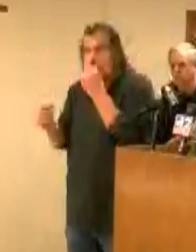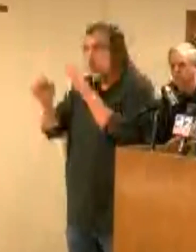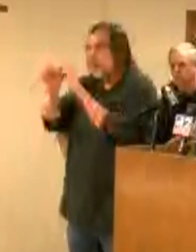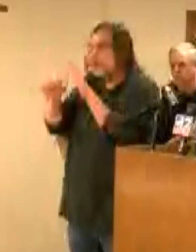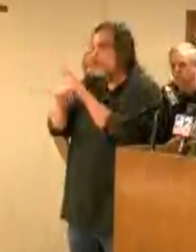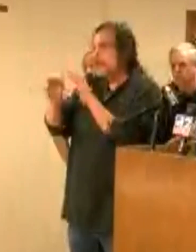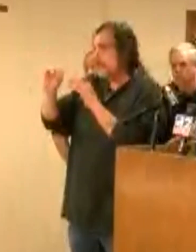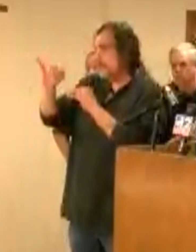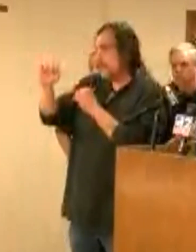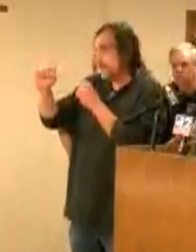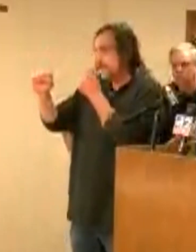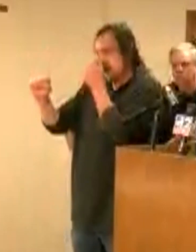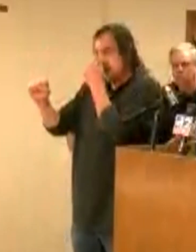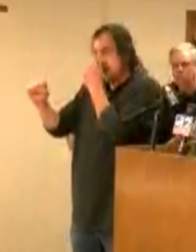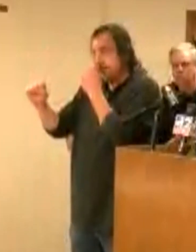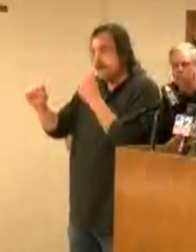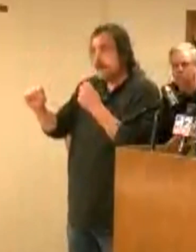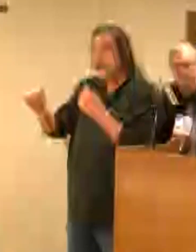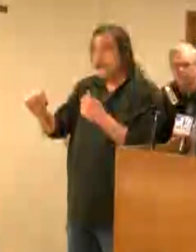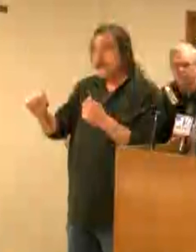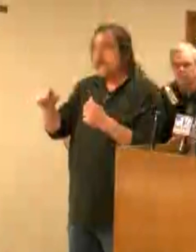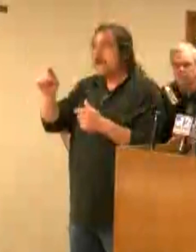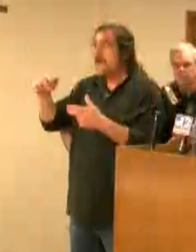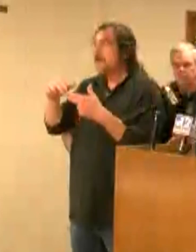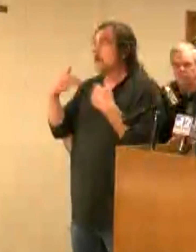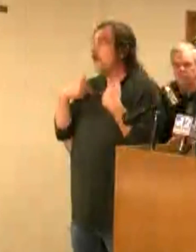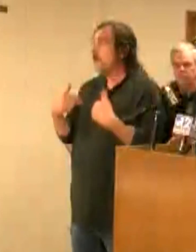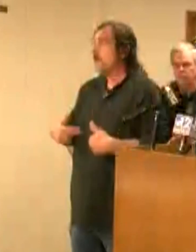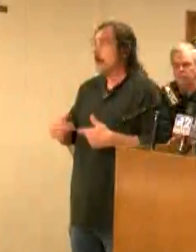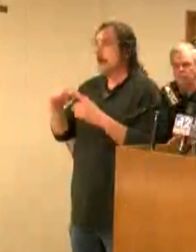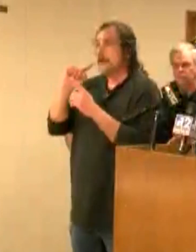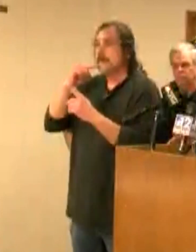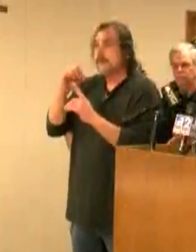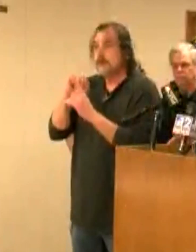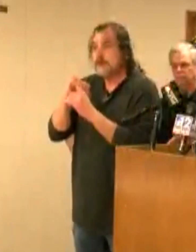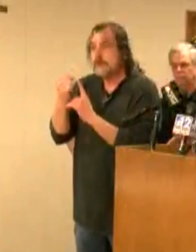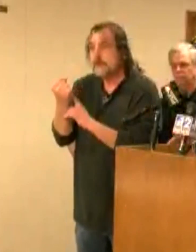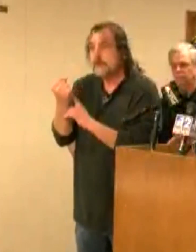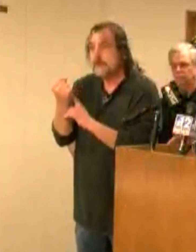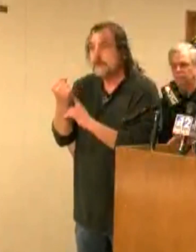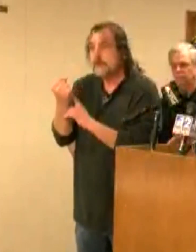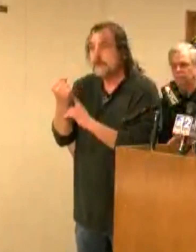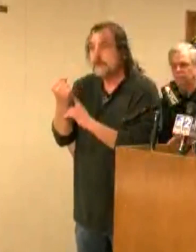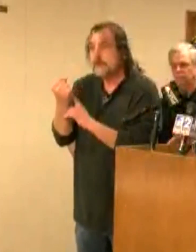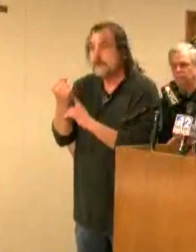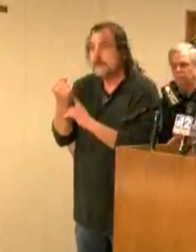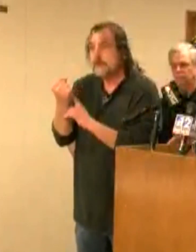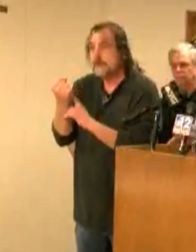state of Mississippi. It's a humanity crisis. We understand